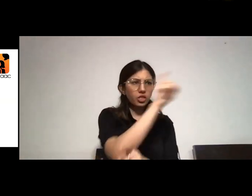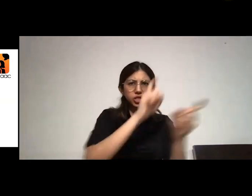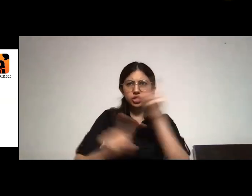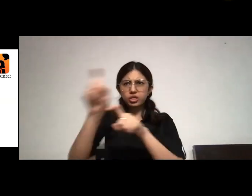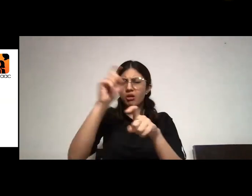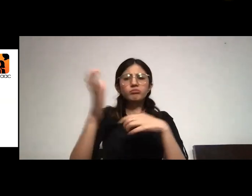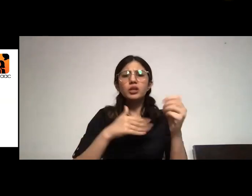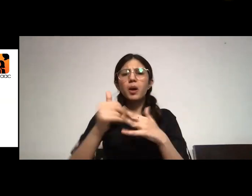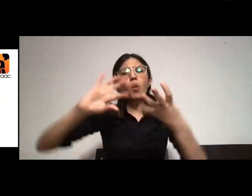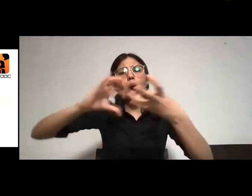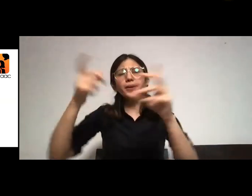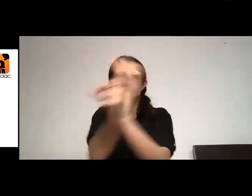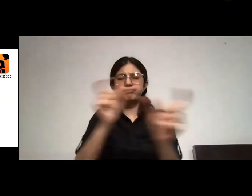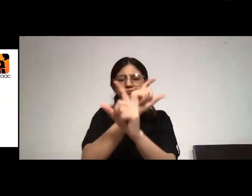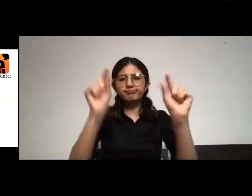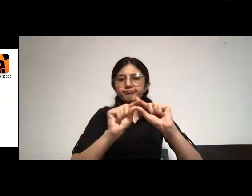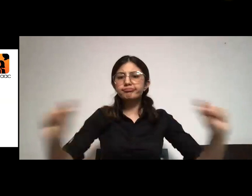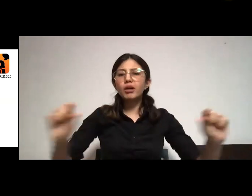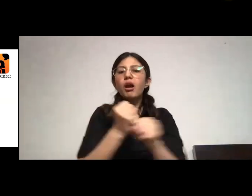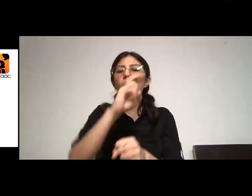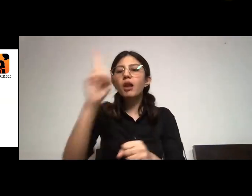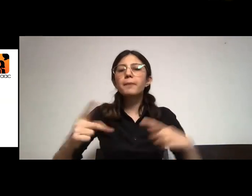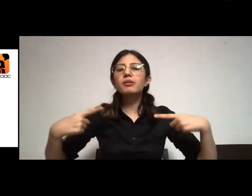pictures in a different sequence.